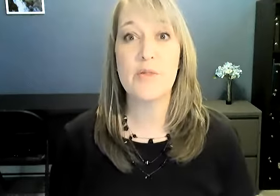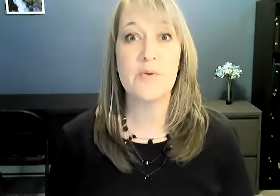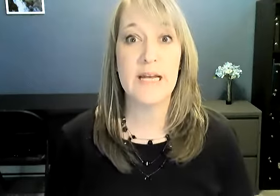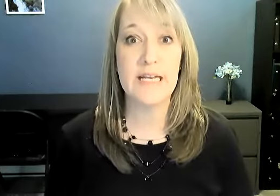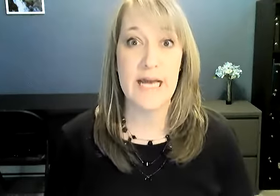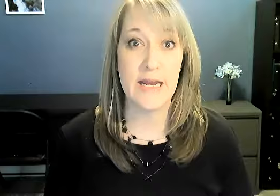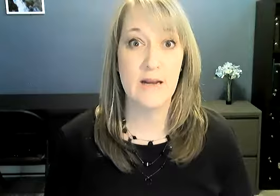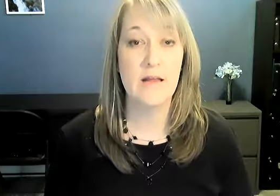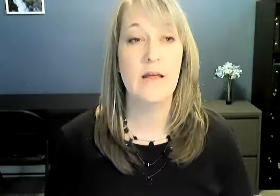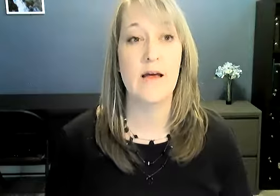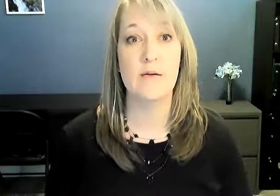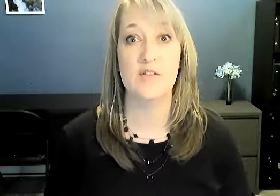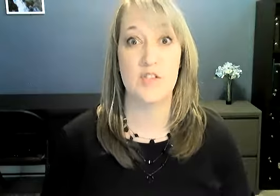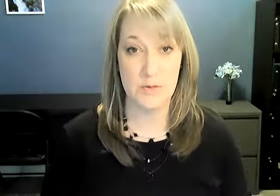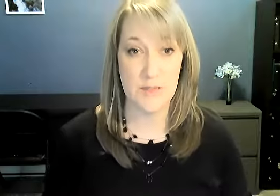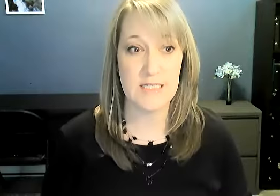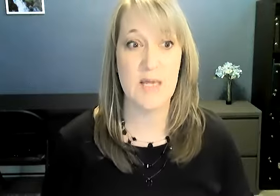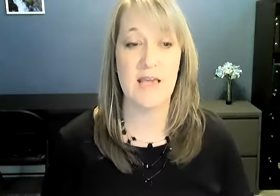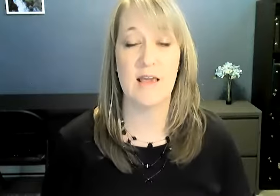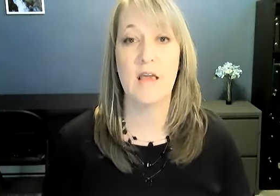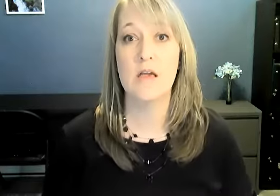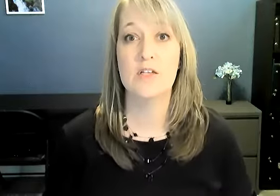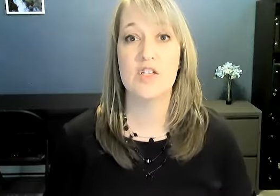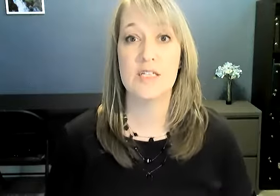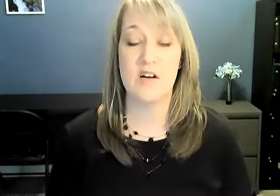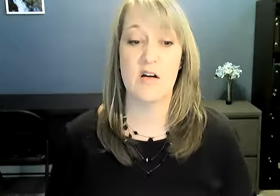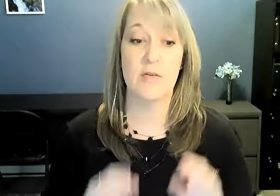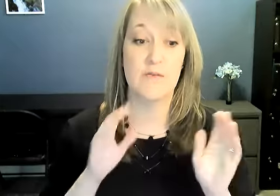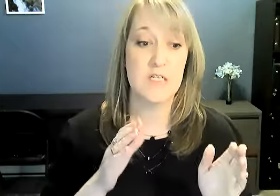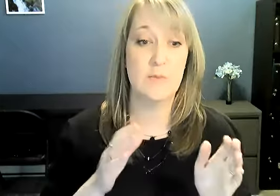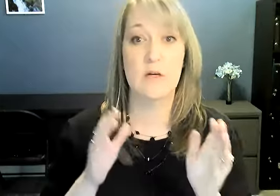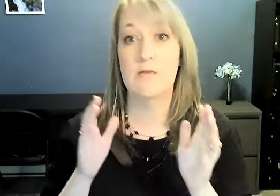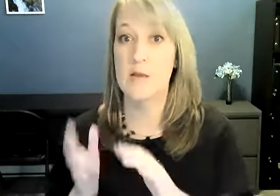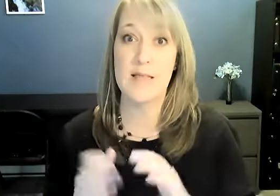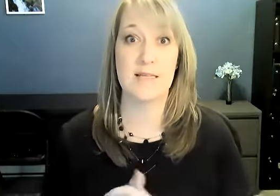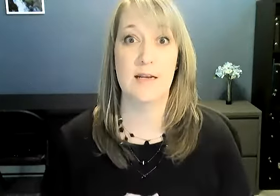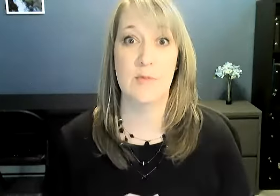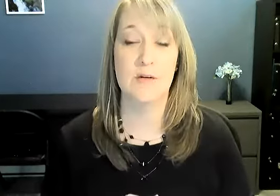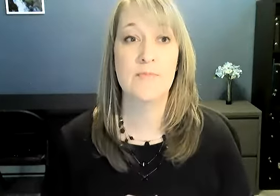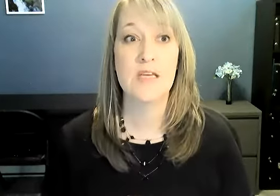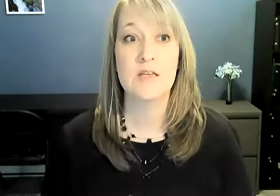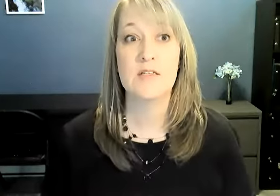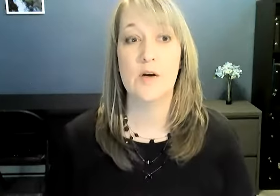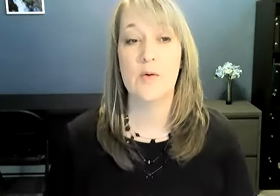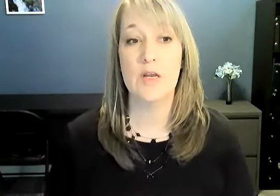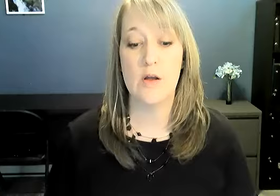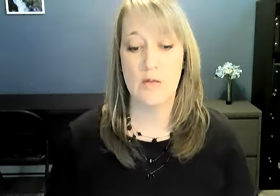through 99, generally speaking, just are the first number followed by the second number. So,